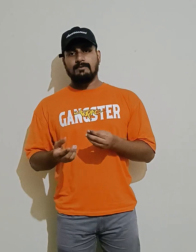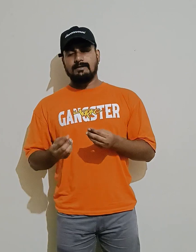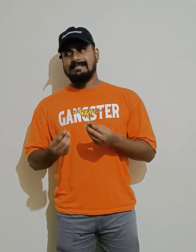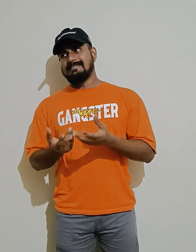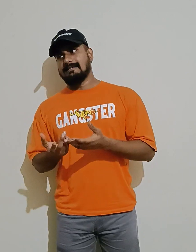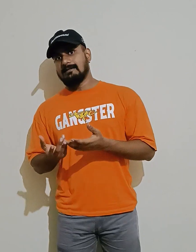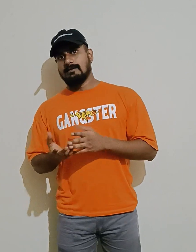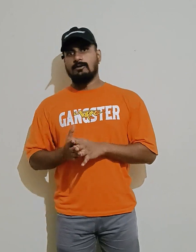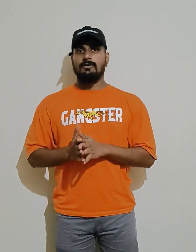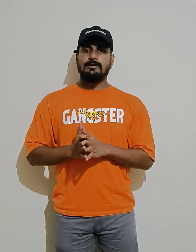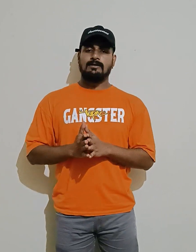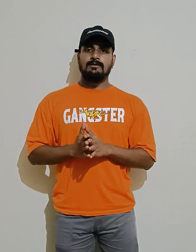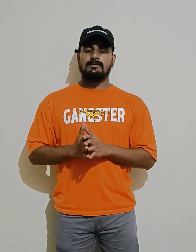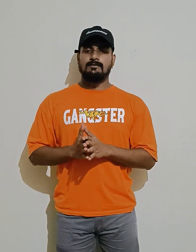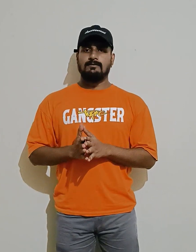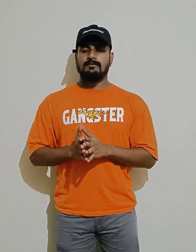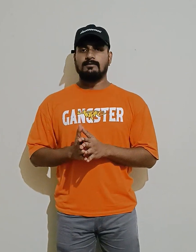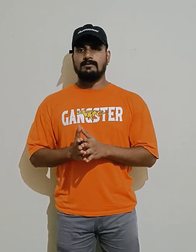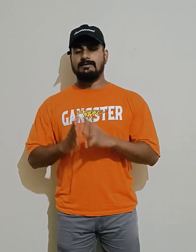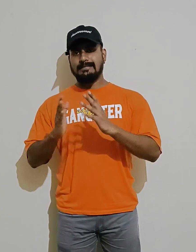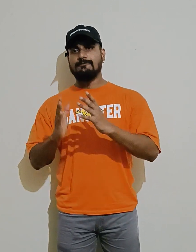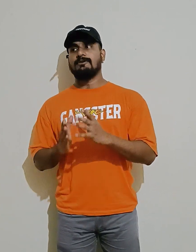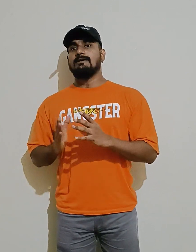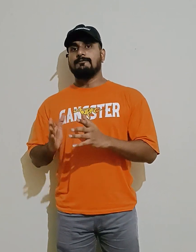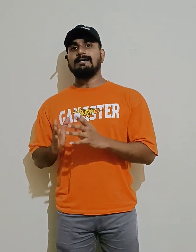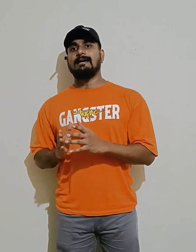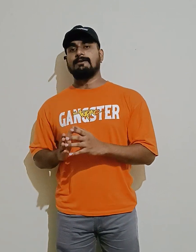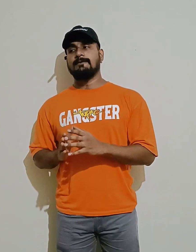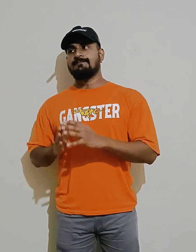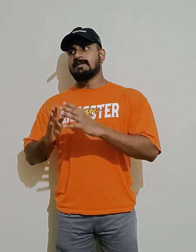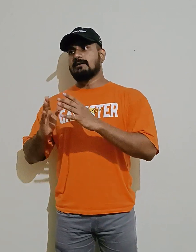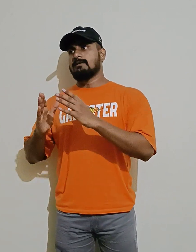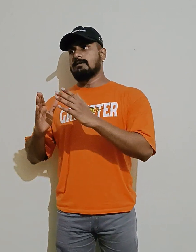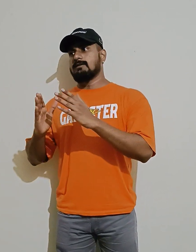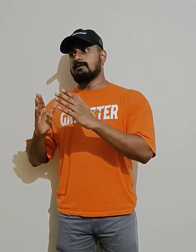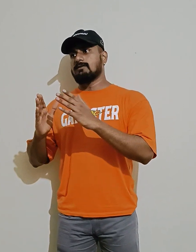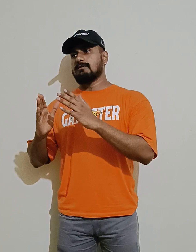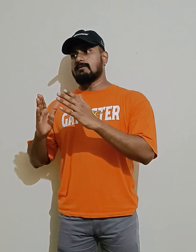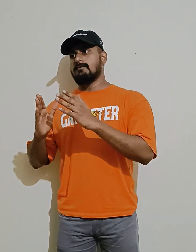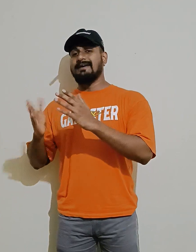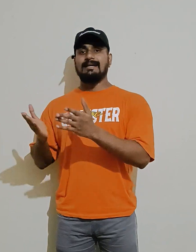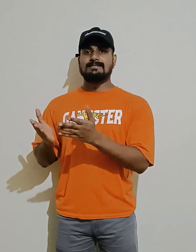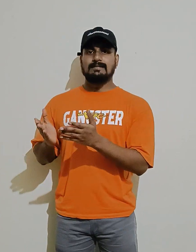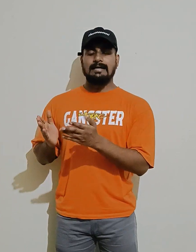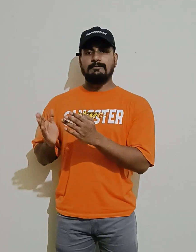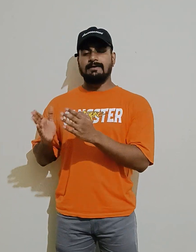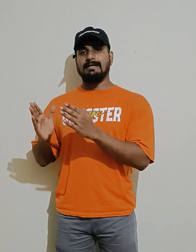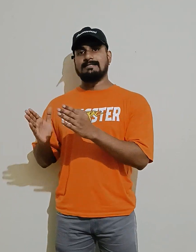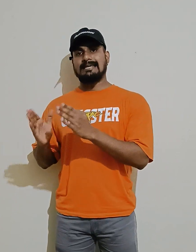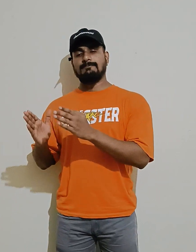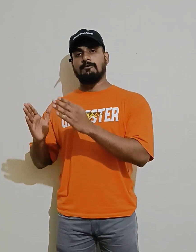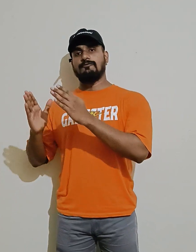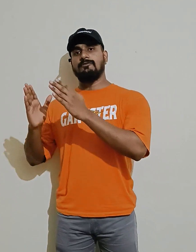very easy, or if we having the various type